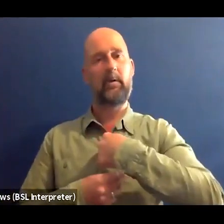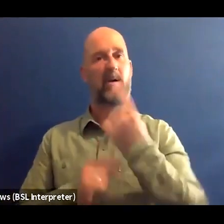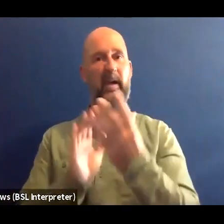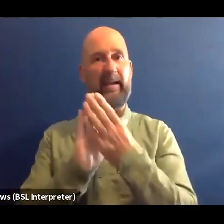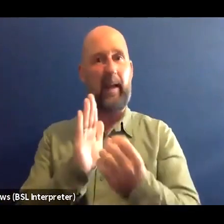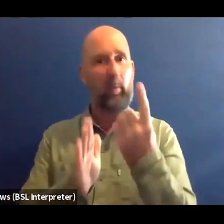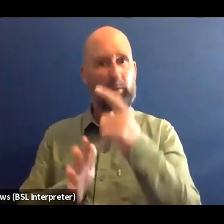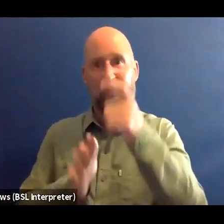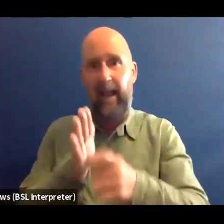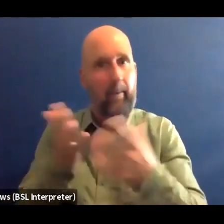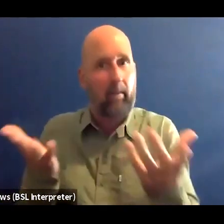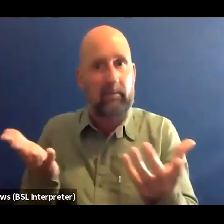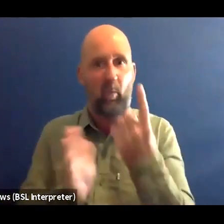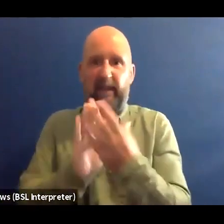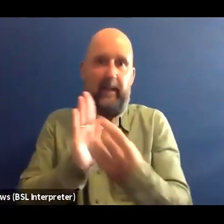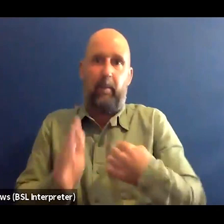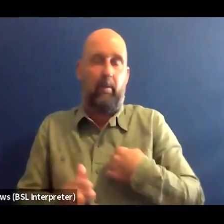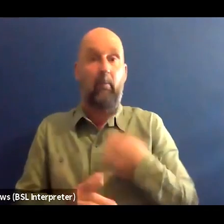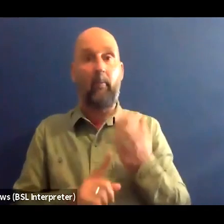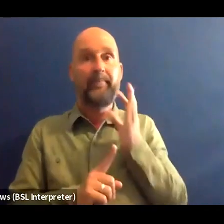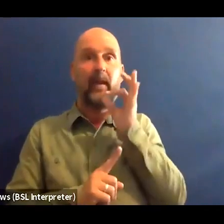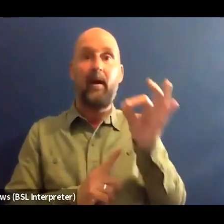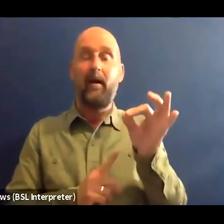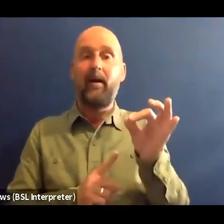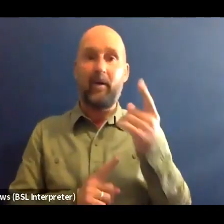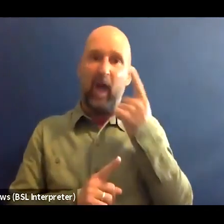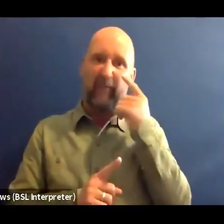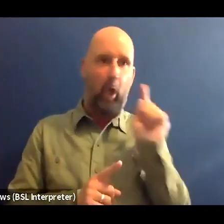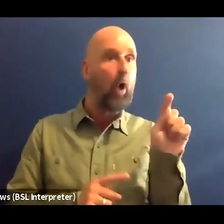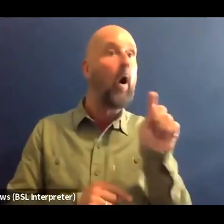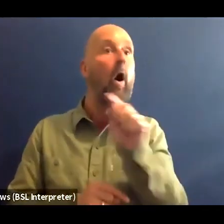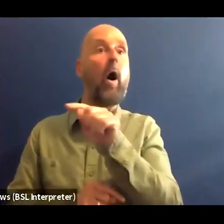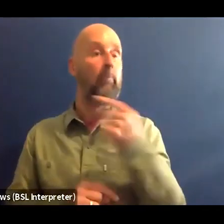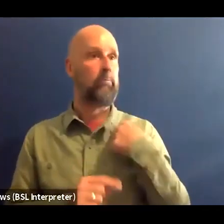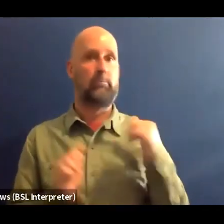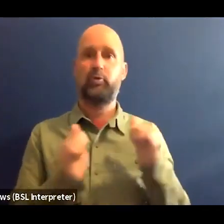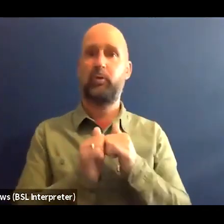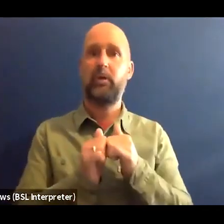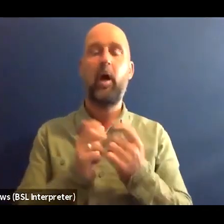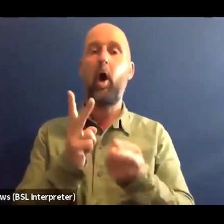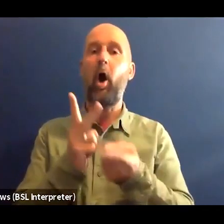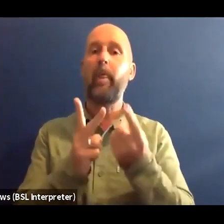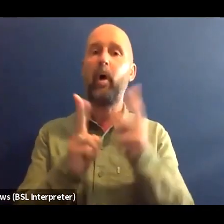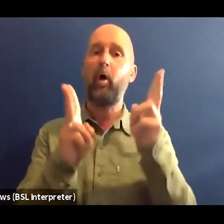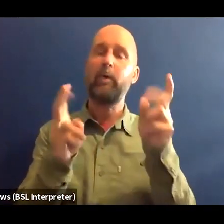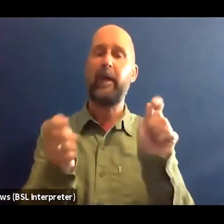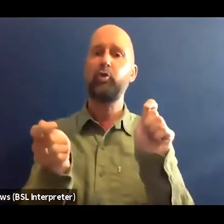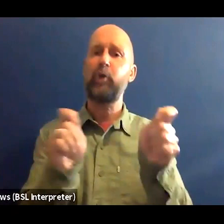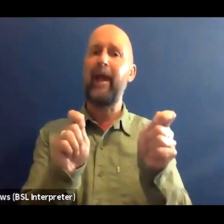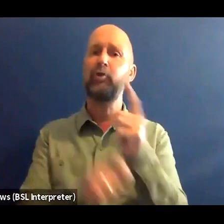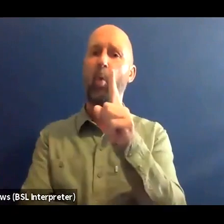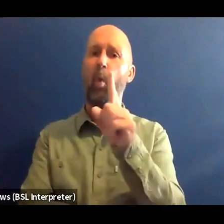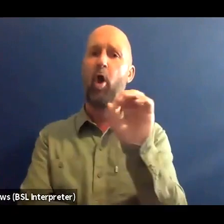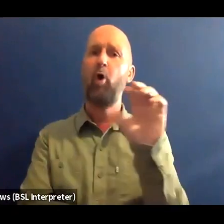with a disability. So that's something that you can look out for. There's something else called Change 100, which is